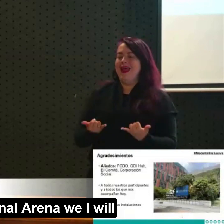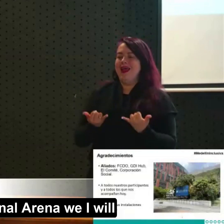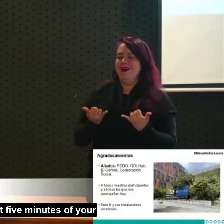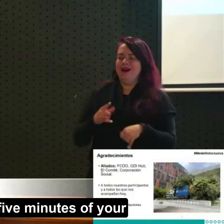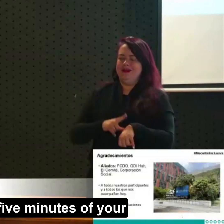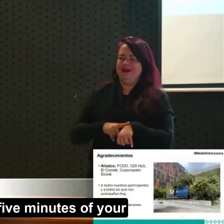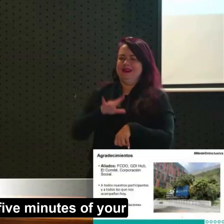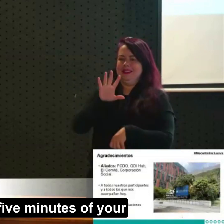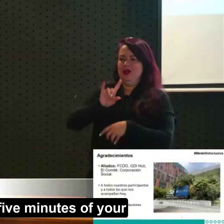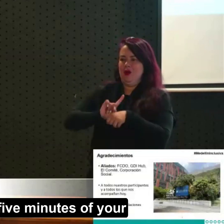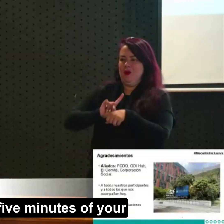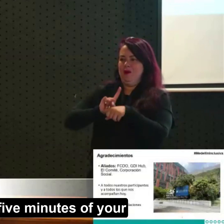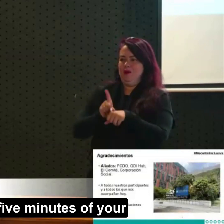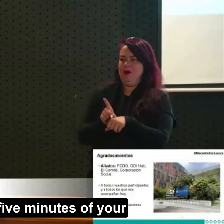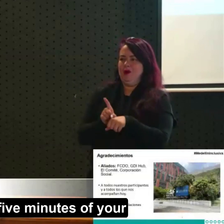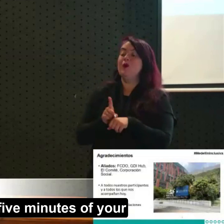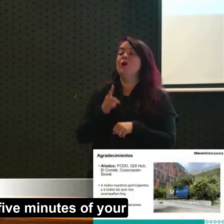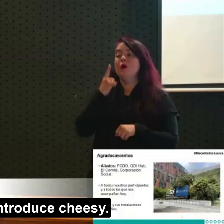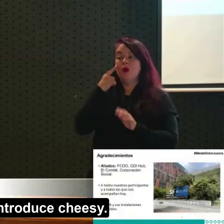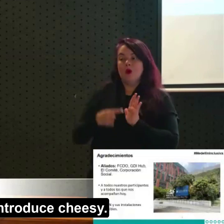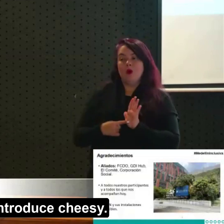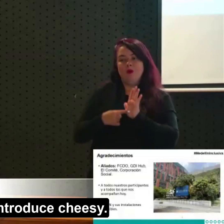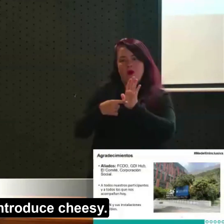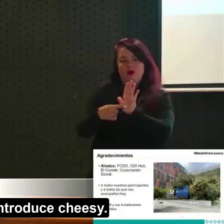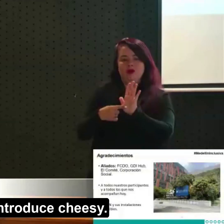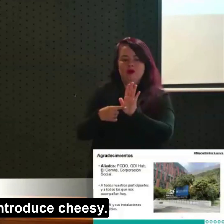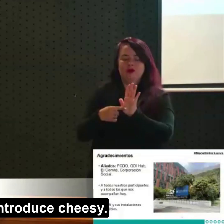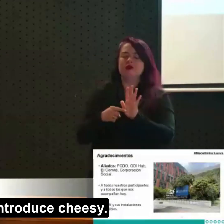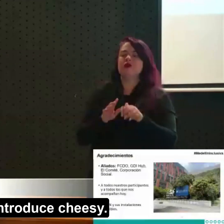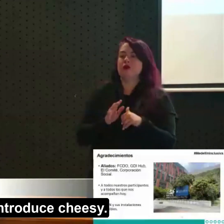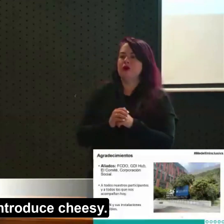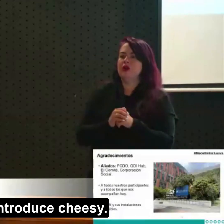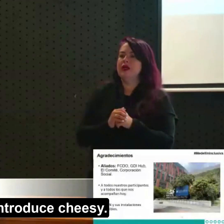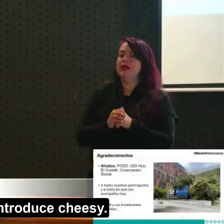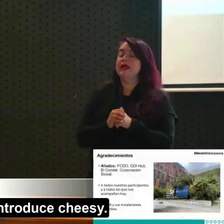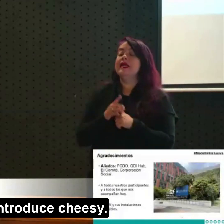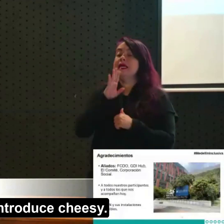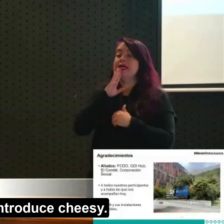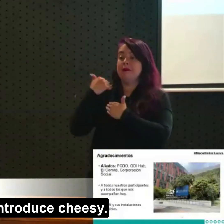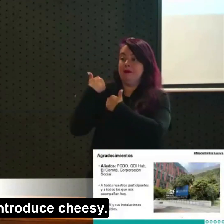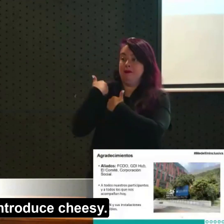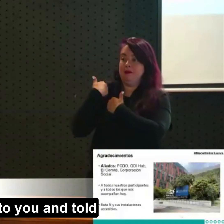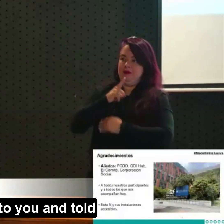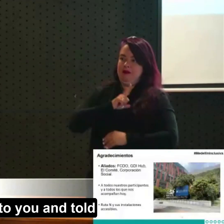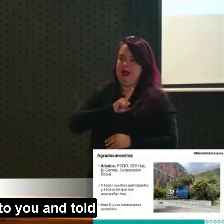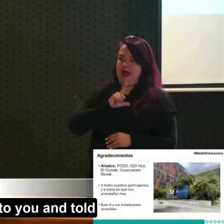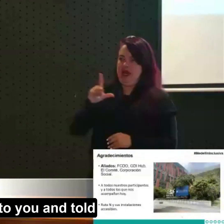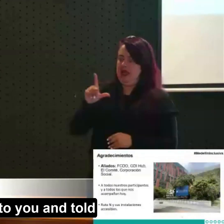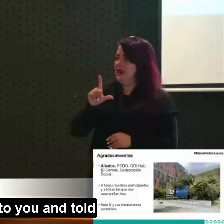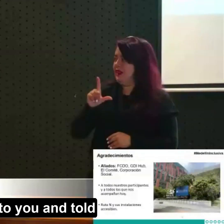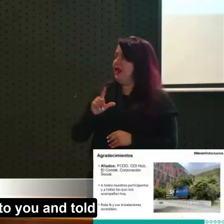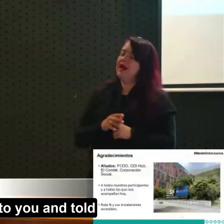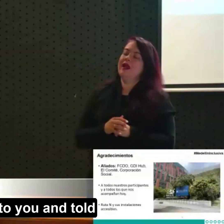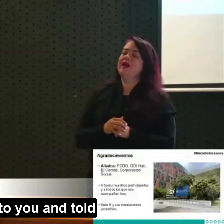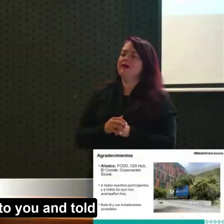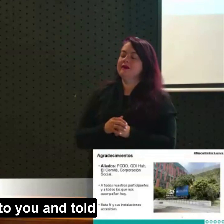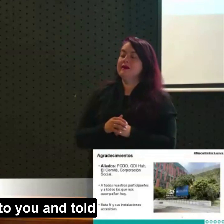I will take about 5 minutes of your time to introduce GDI Hub to